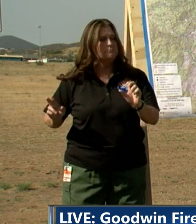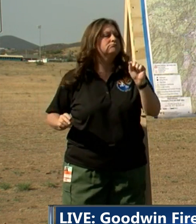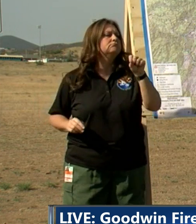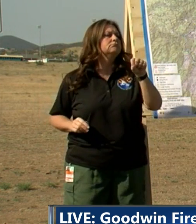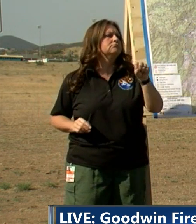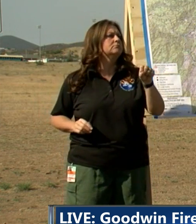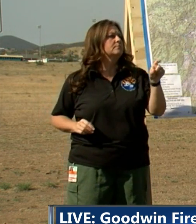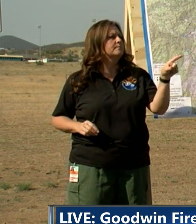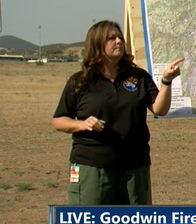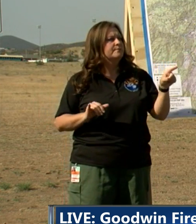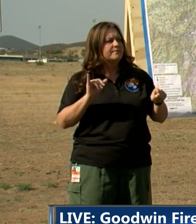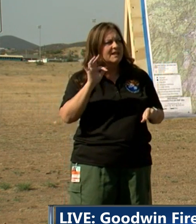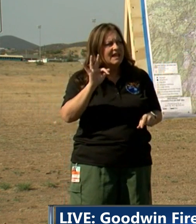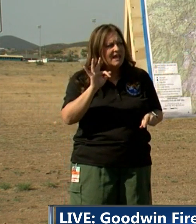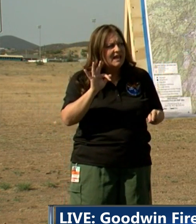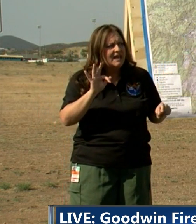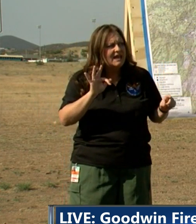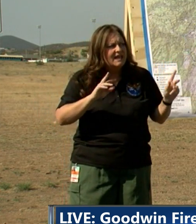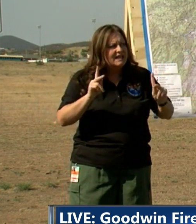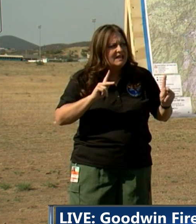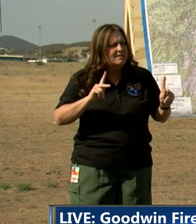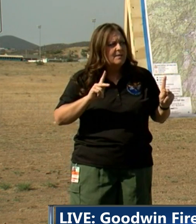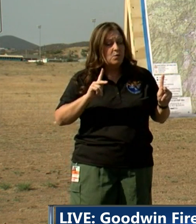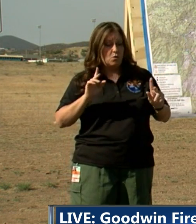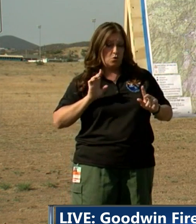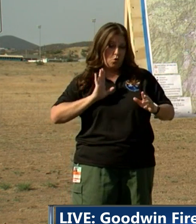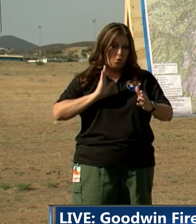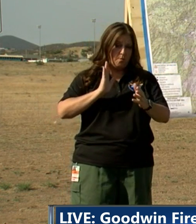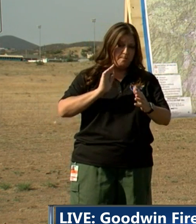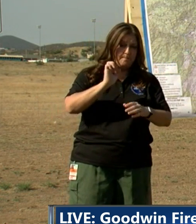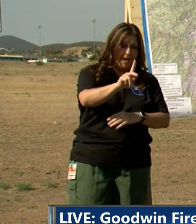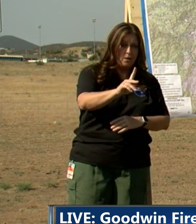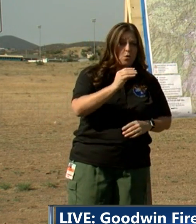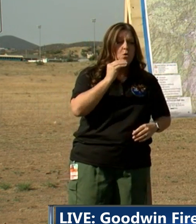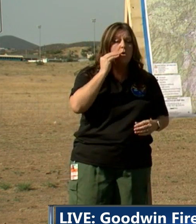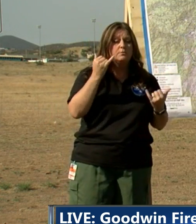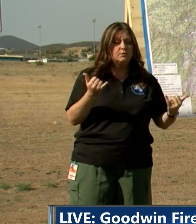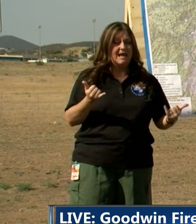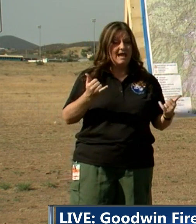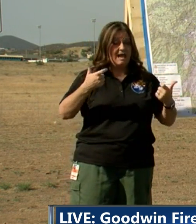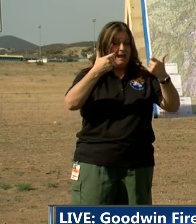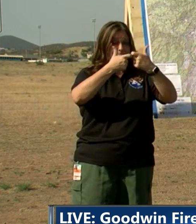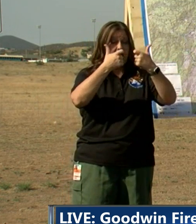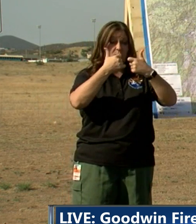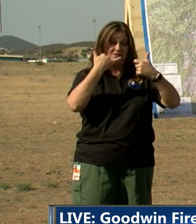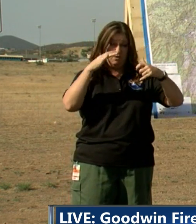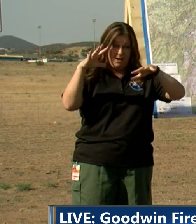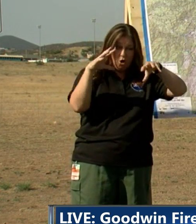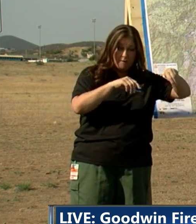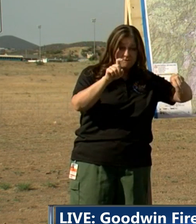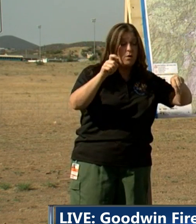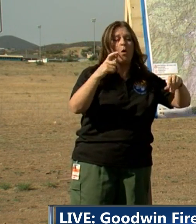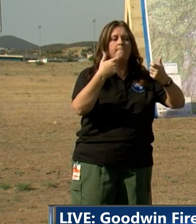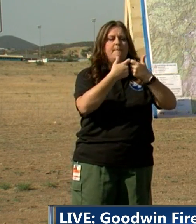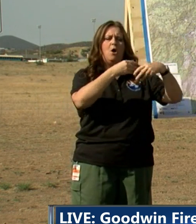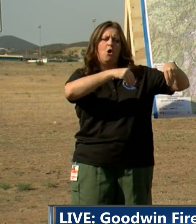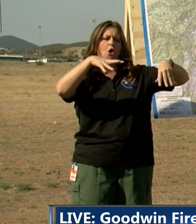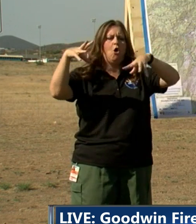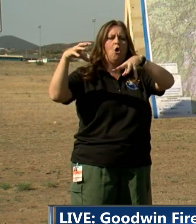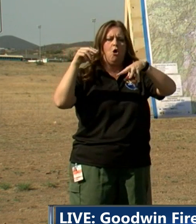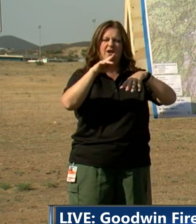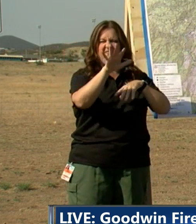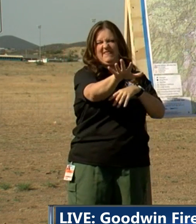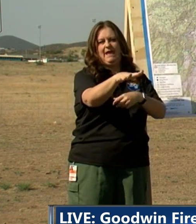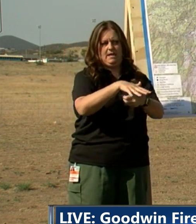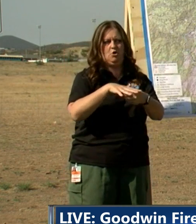If the residents go return home at 10 a.m., is the power still going to be off? Is that what they're going? No, the power's on. Power is back on. The power's on in that